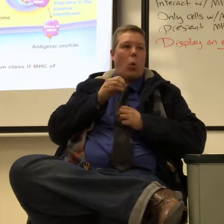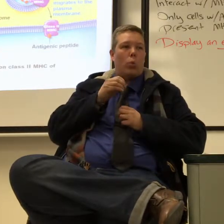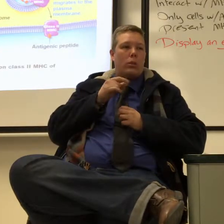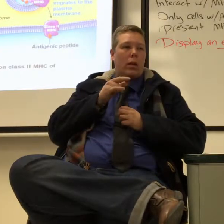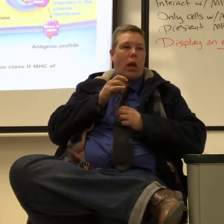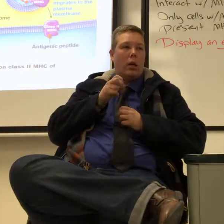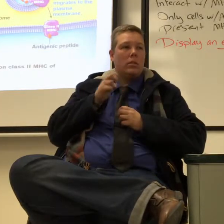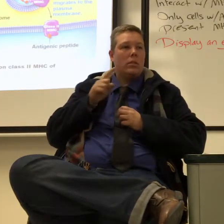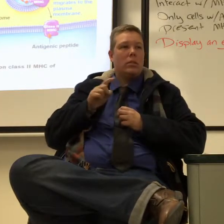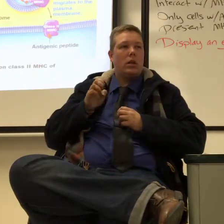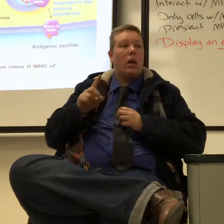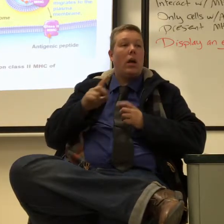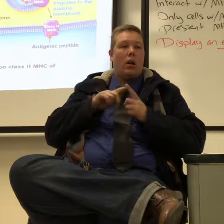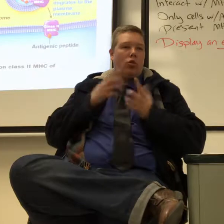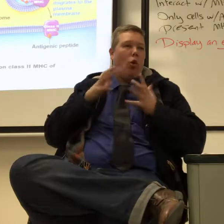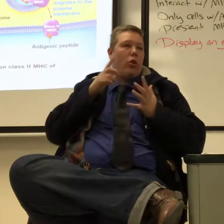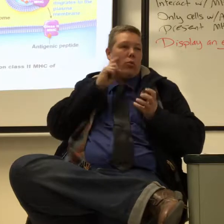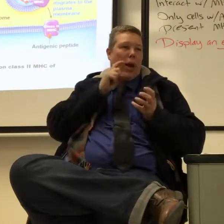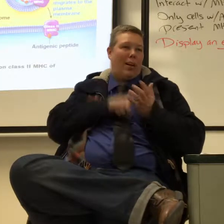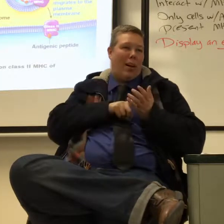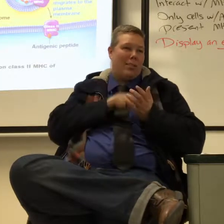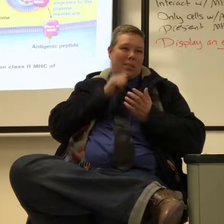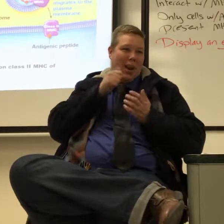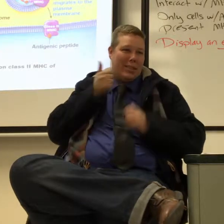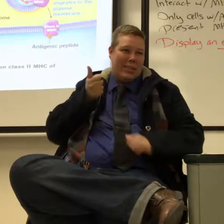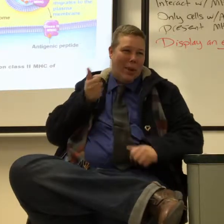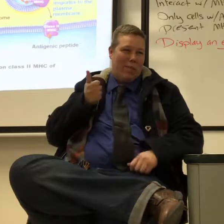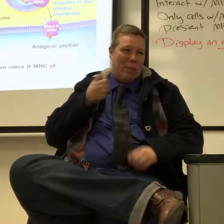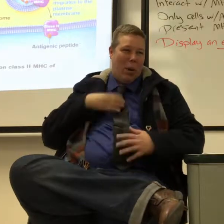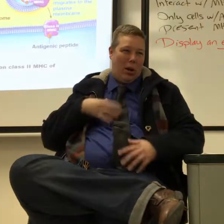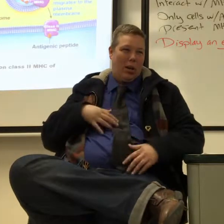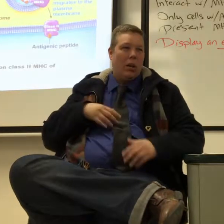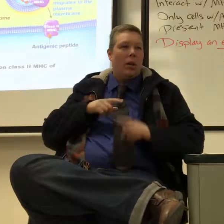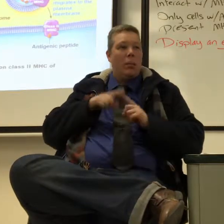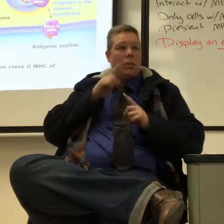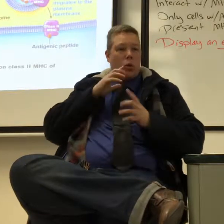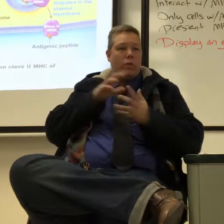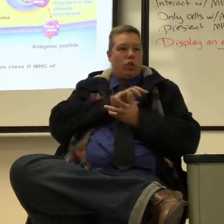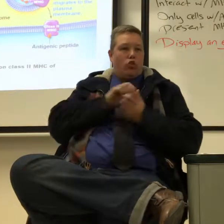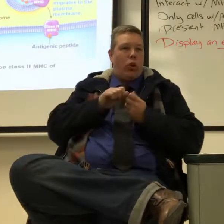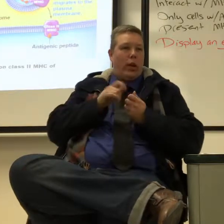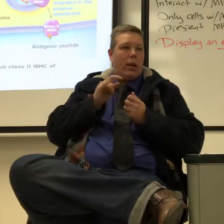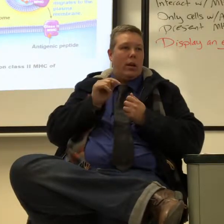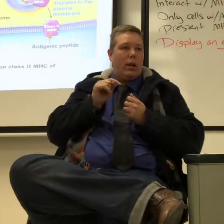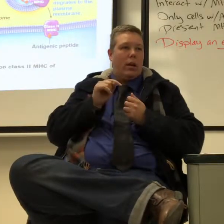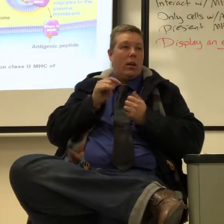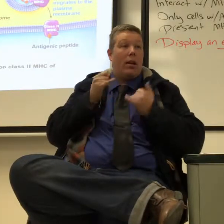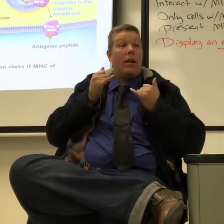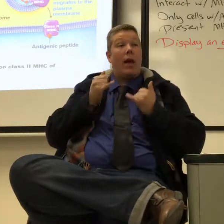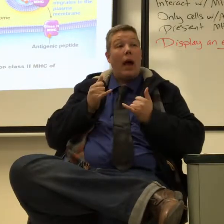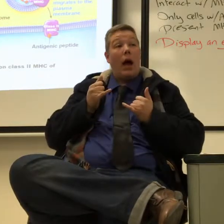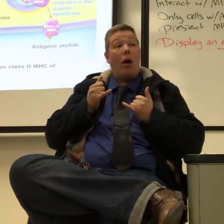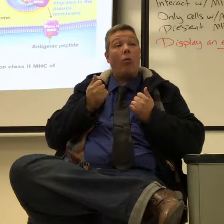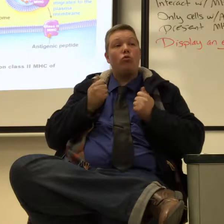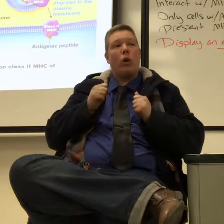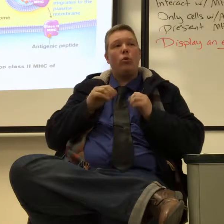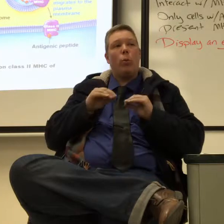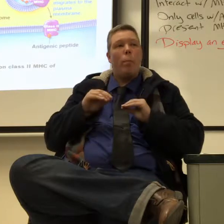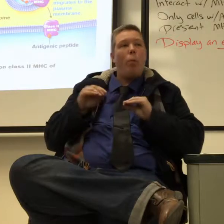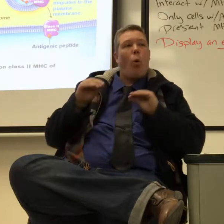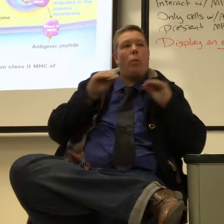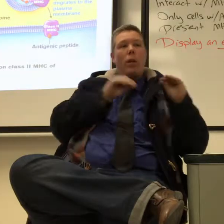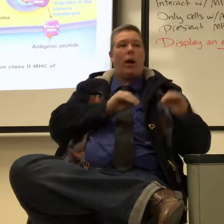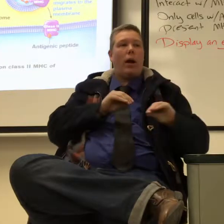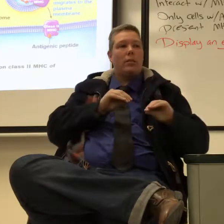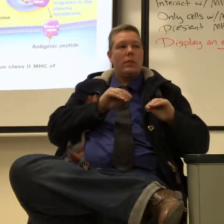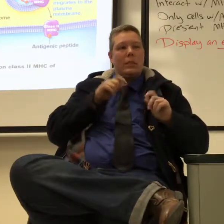of non-self. Okay, so you've already destroyed it, but now you want to mobilize the specific defenses